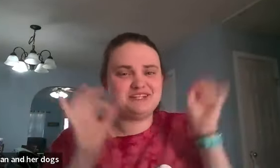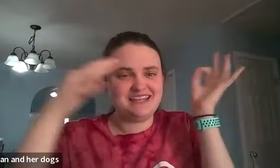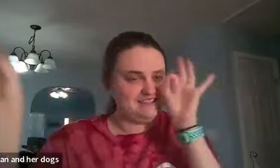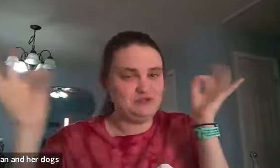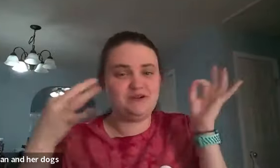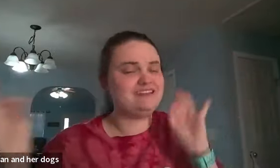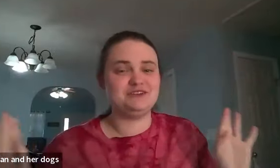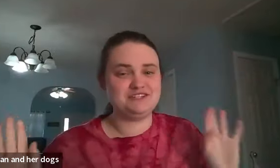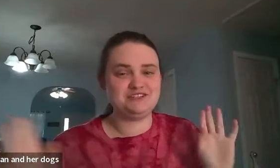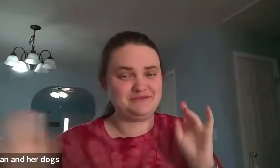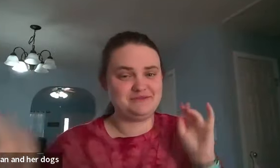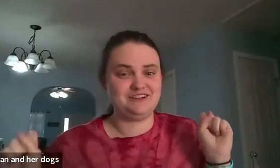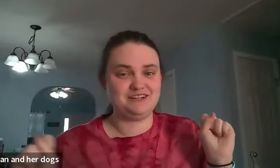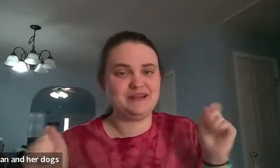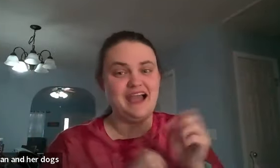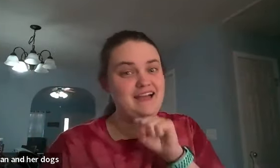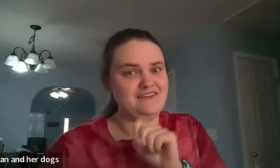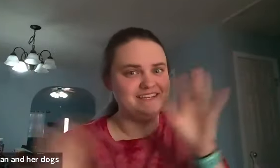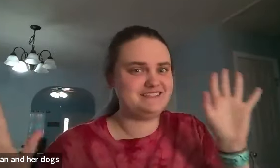I told you, I get so distracted when I see dogs, but I love it. So,